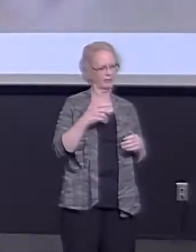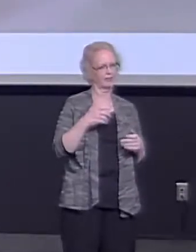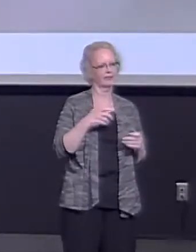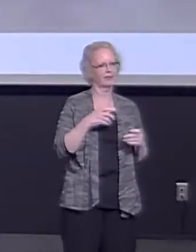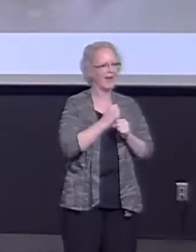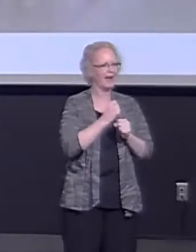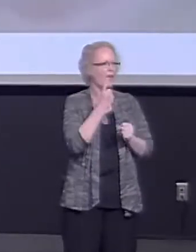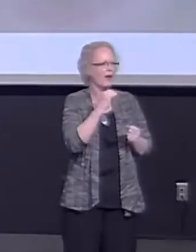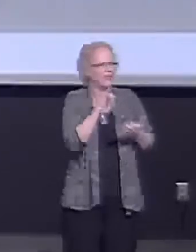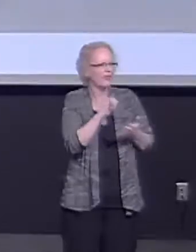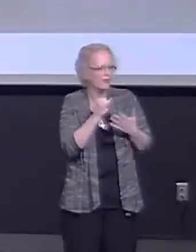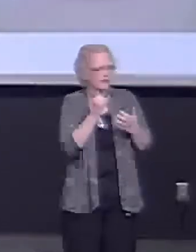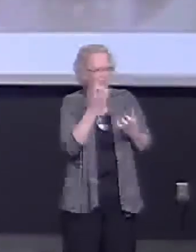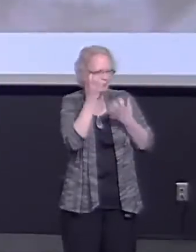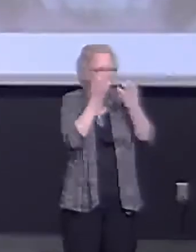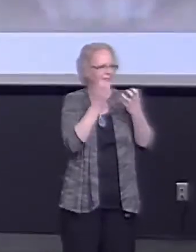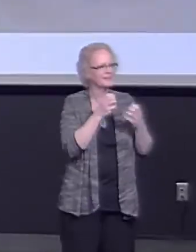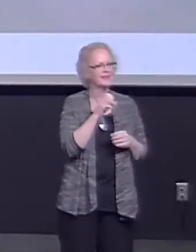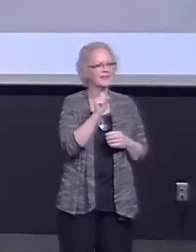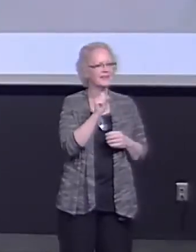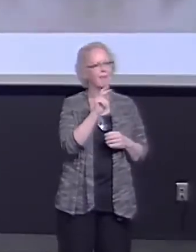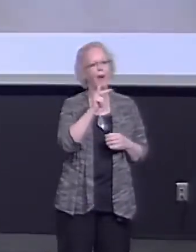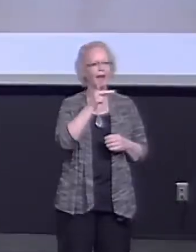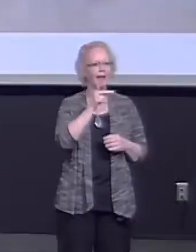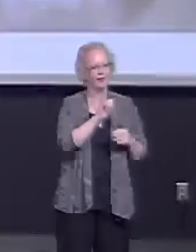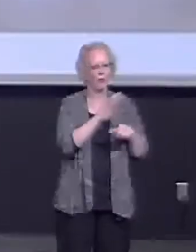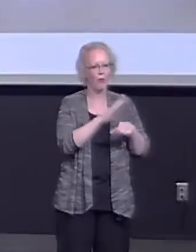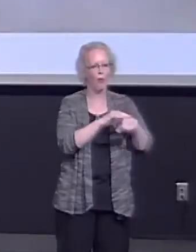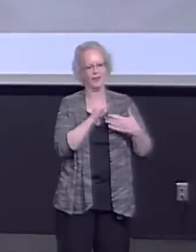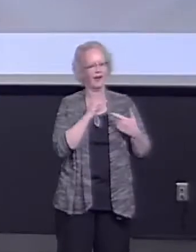monkey calls that I showed you earlier. And